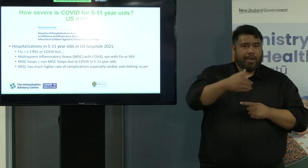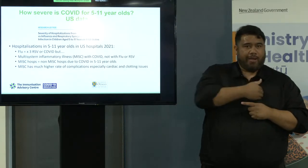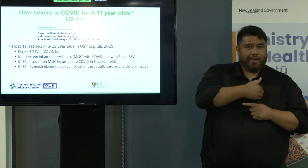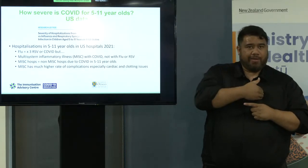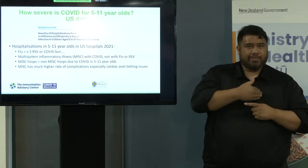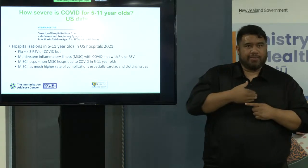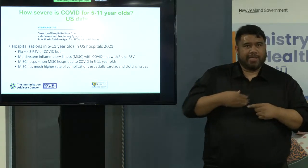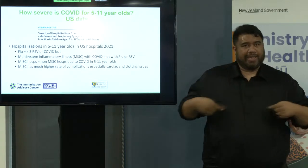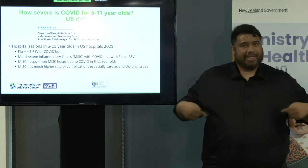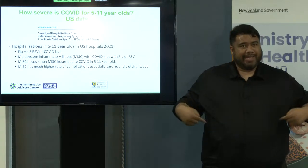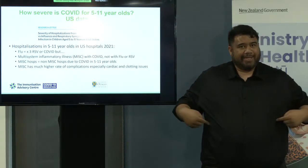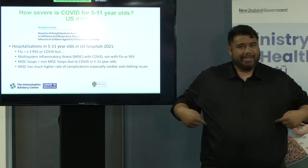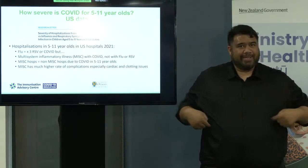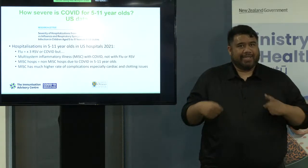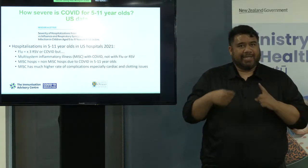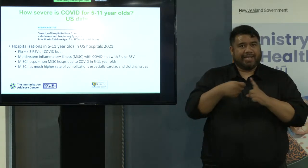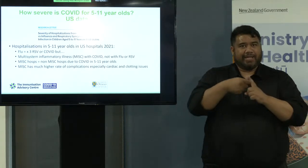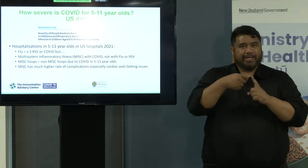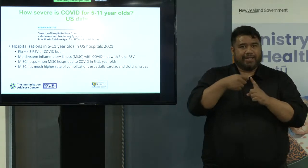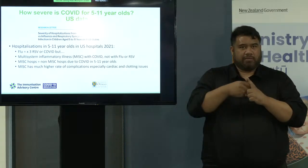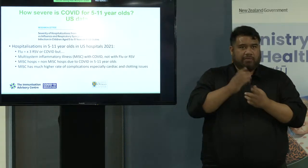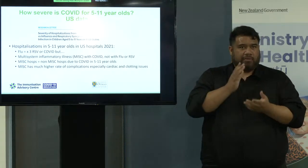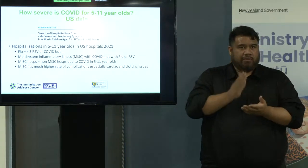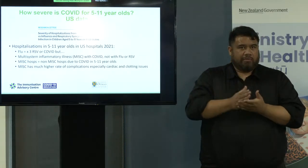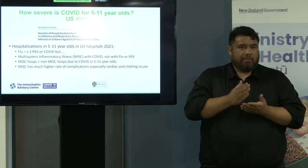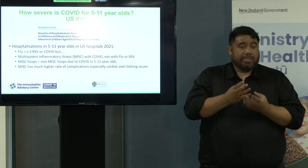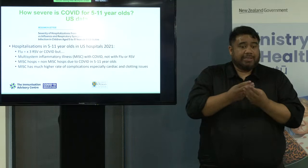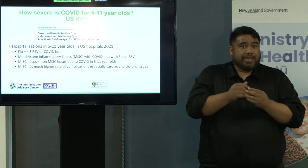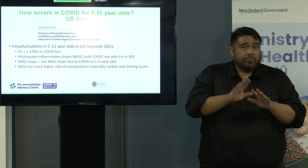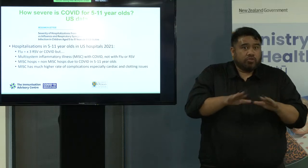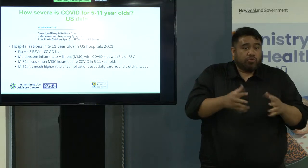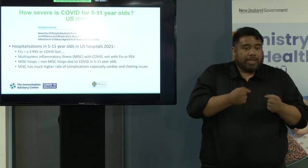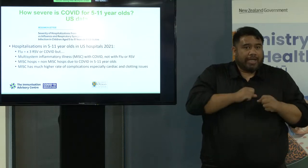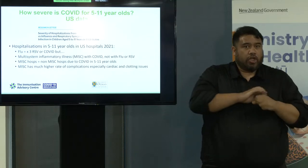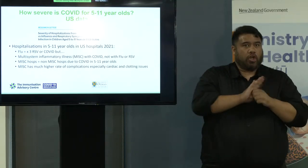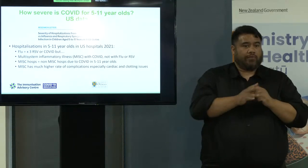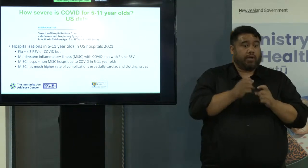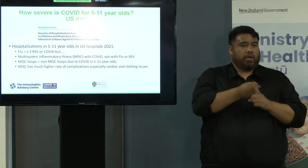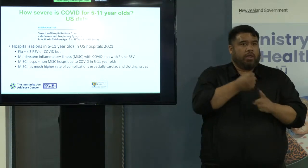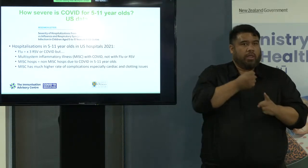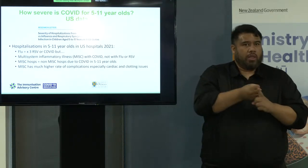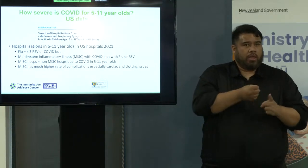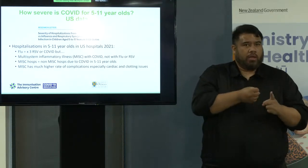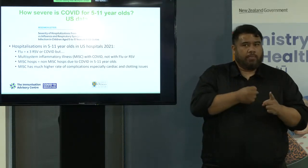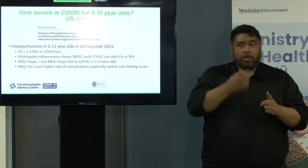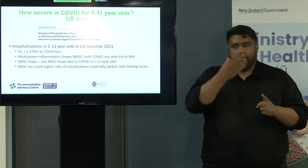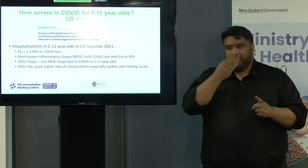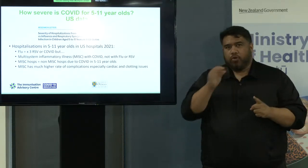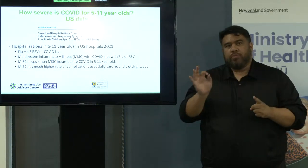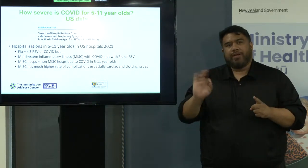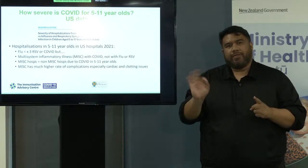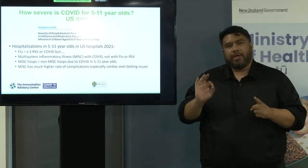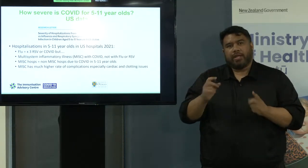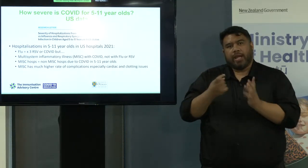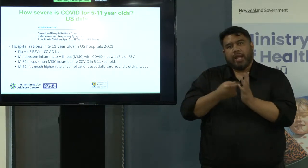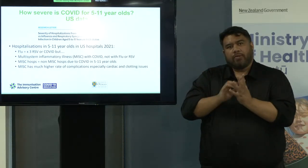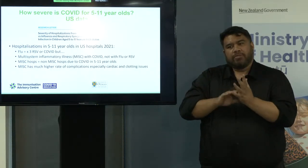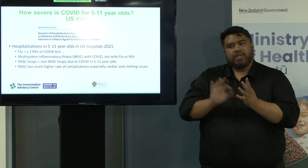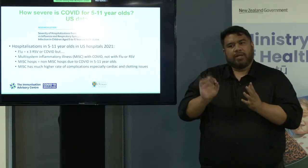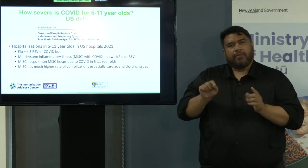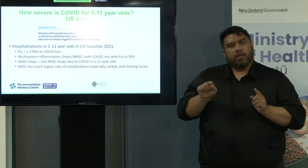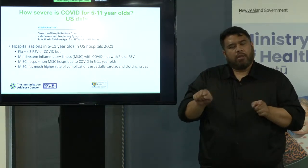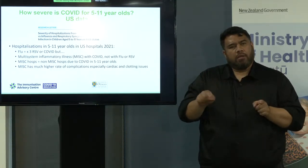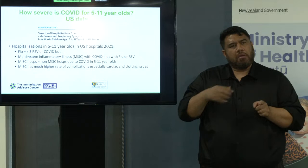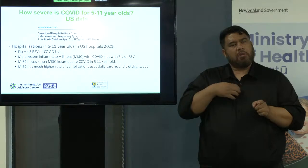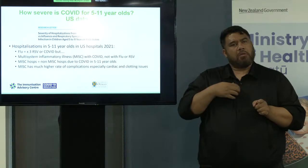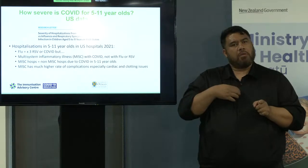etc., in a small minority of kids who get COVID that doesn't occur with flu or RSV. And in fact, in terms